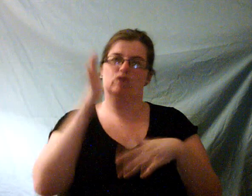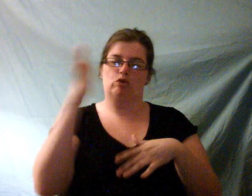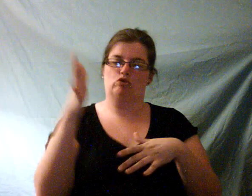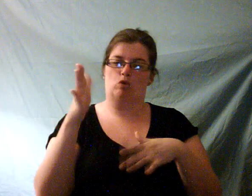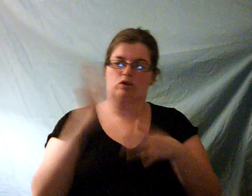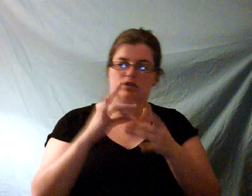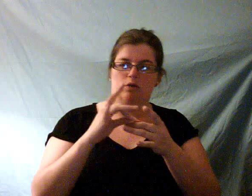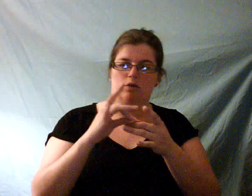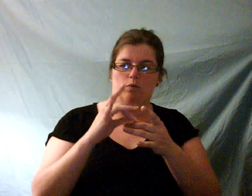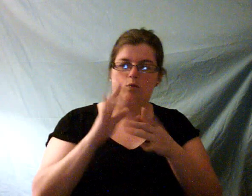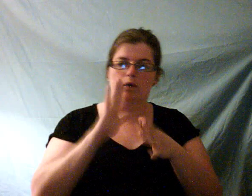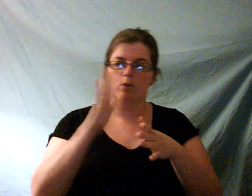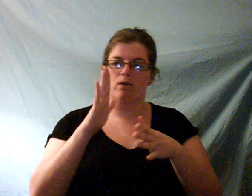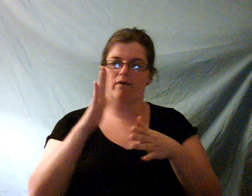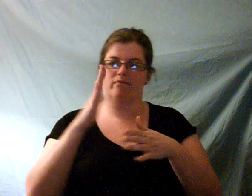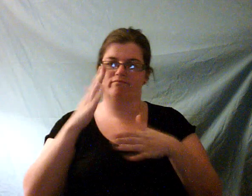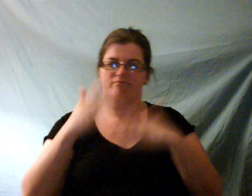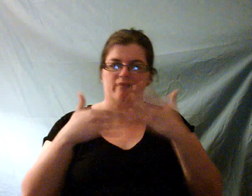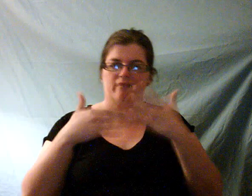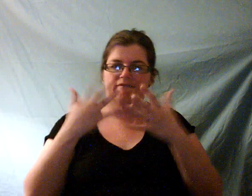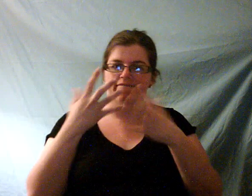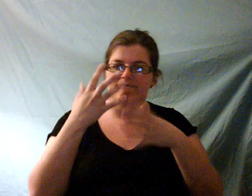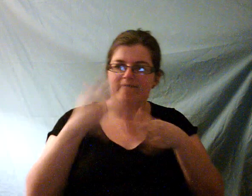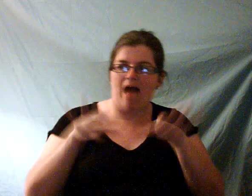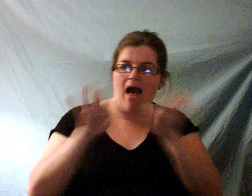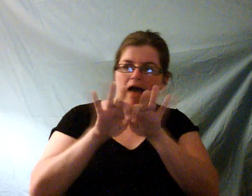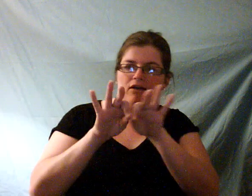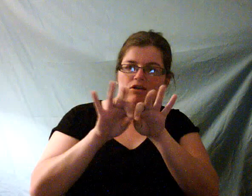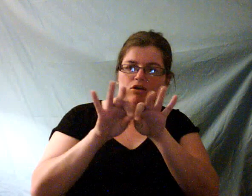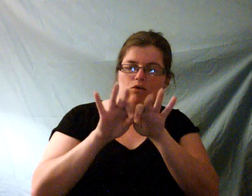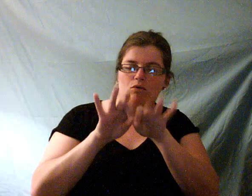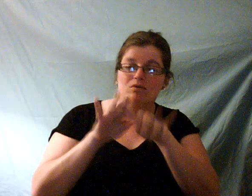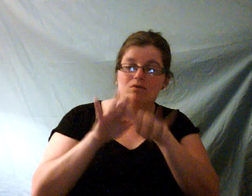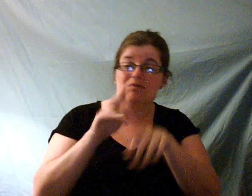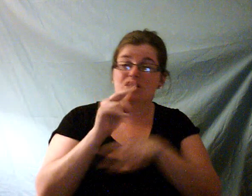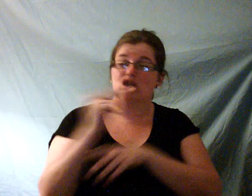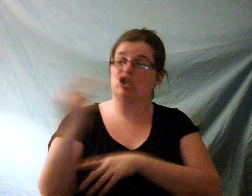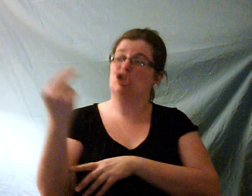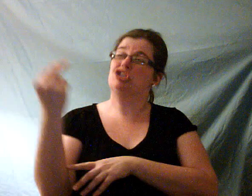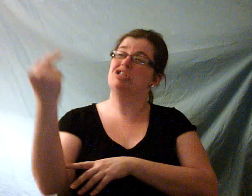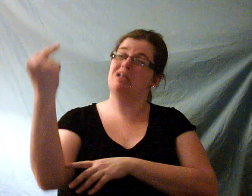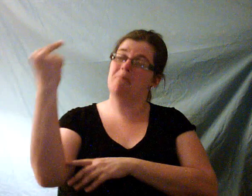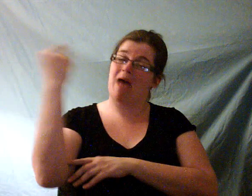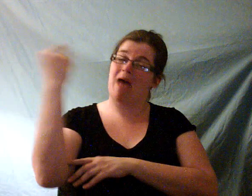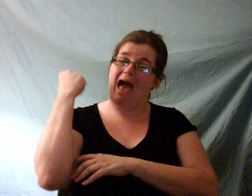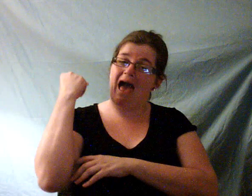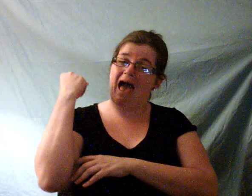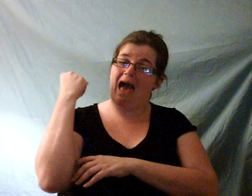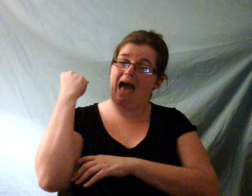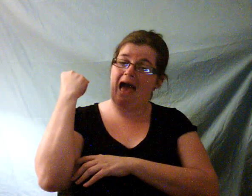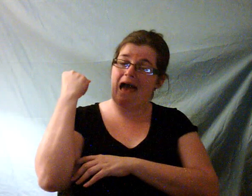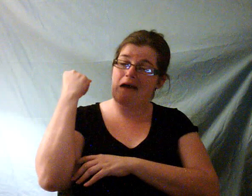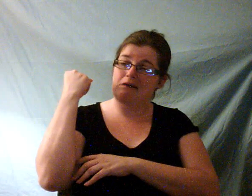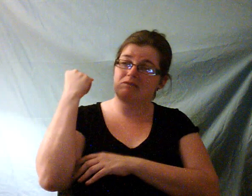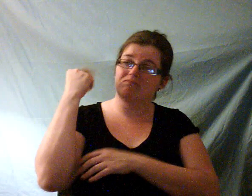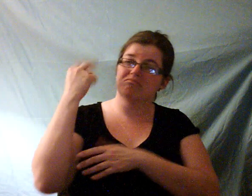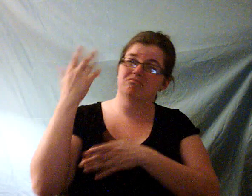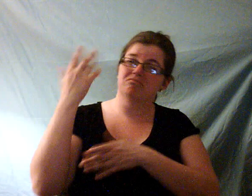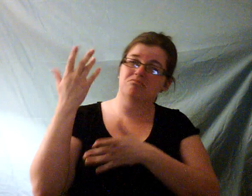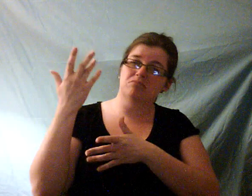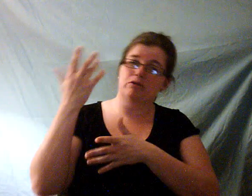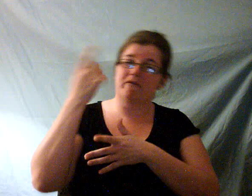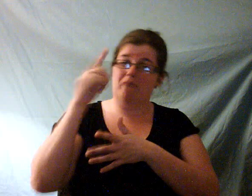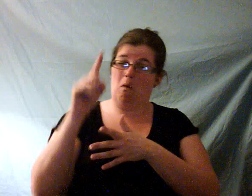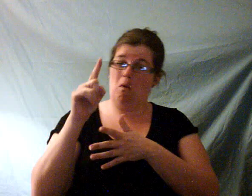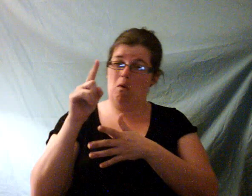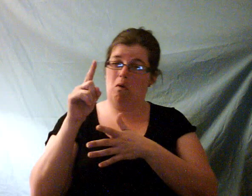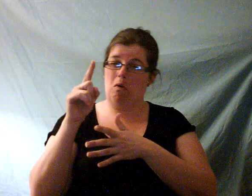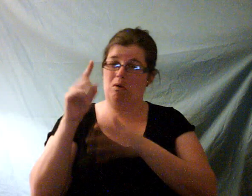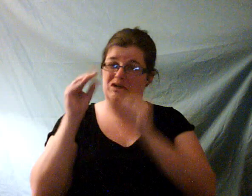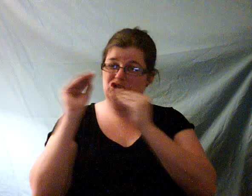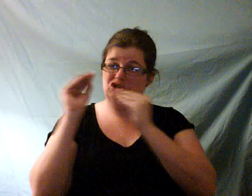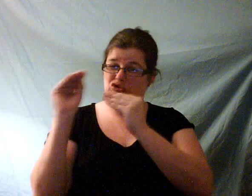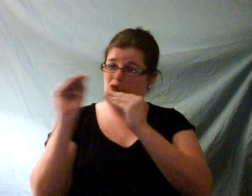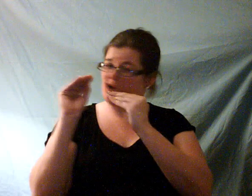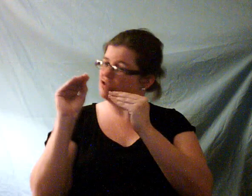be happening next. We don't look to the back. We don't look to the past for instruction. There are many cultures